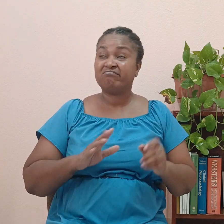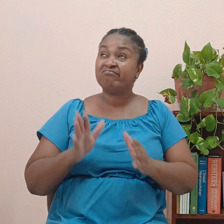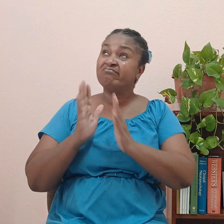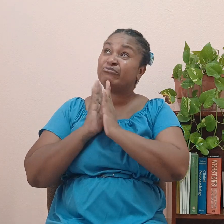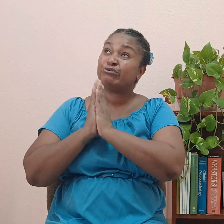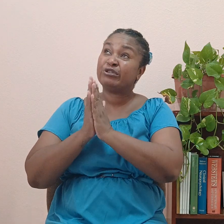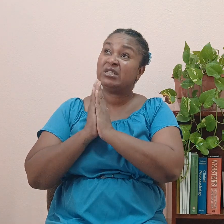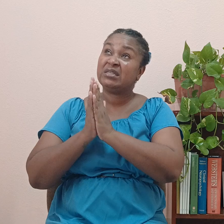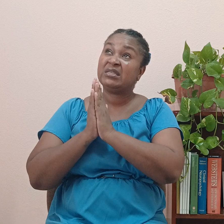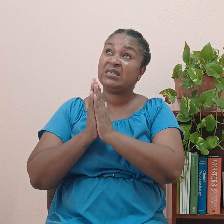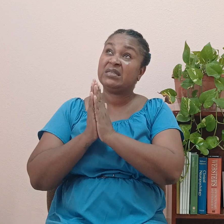By doing so,